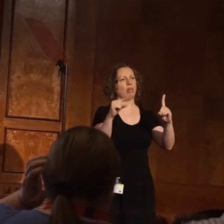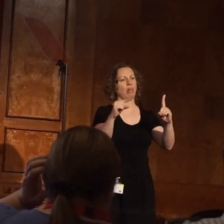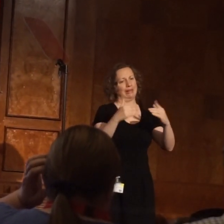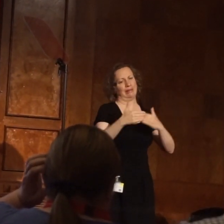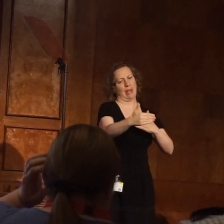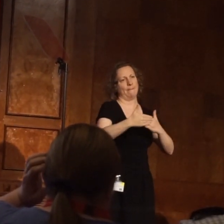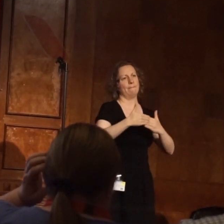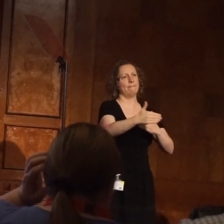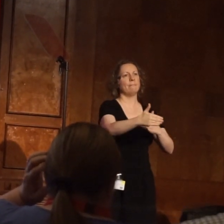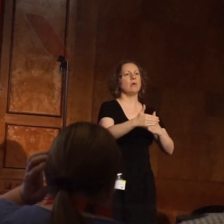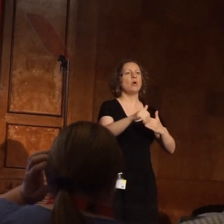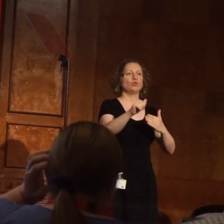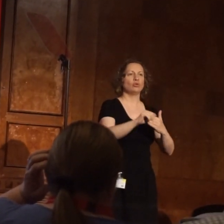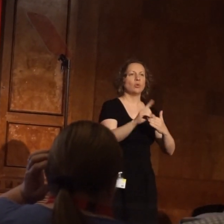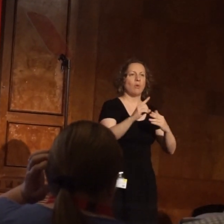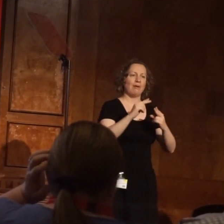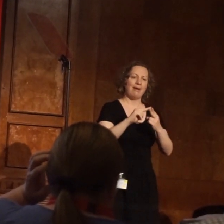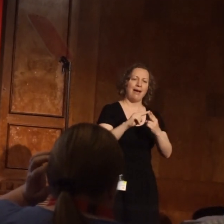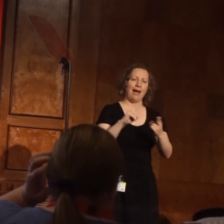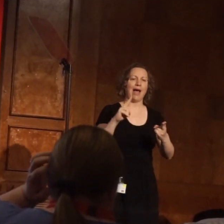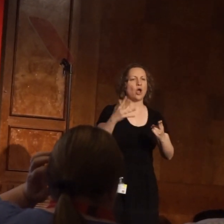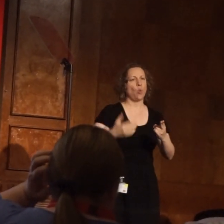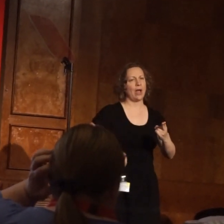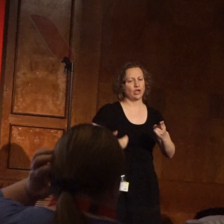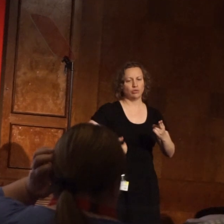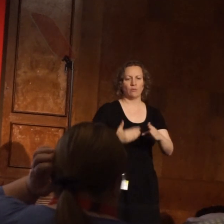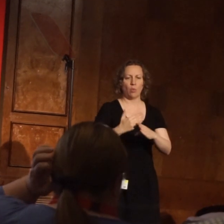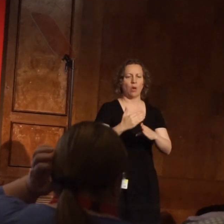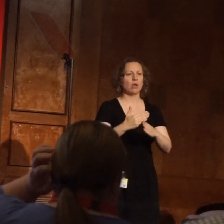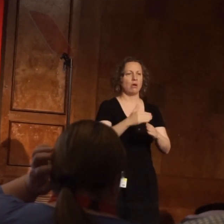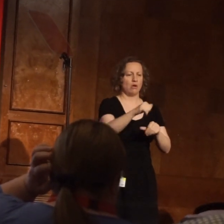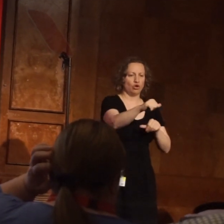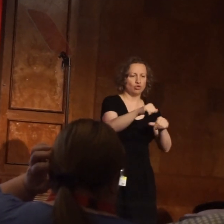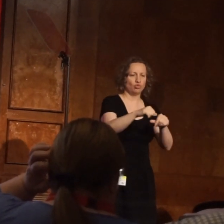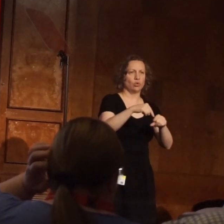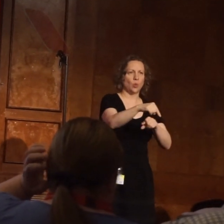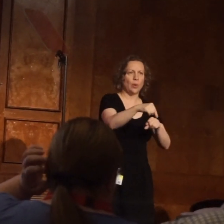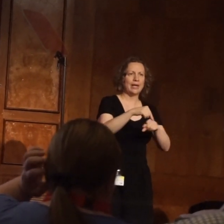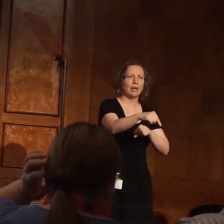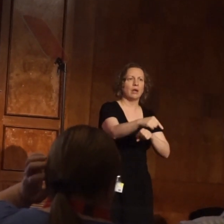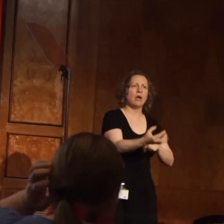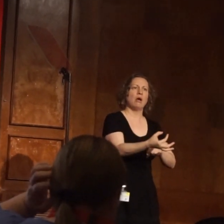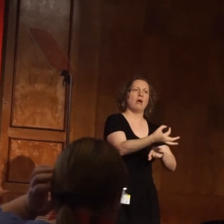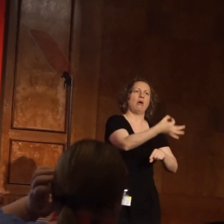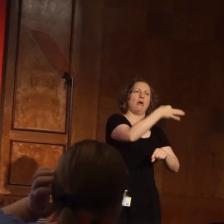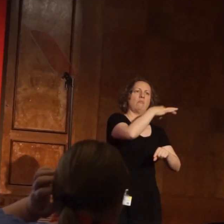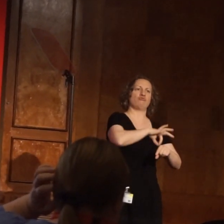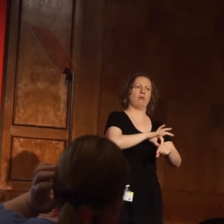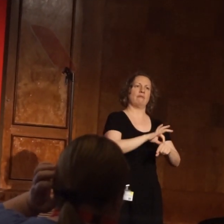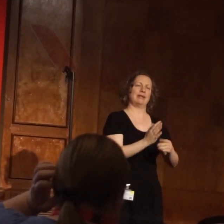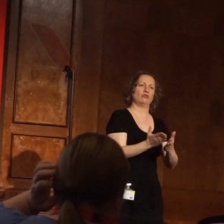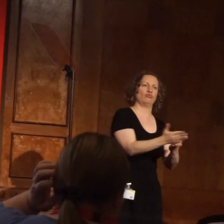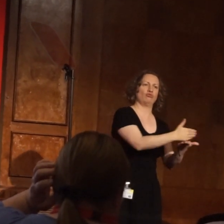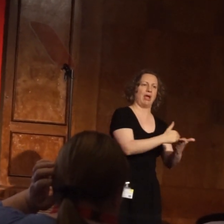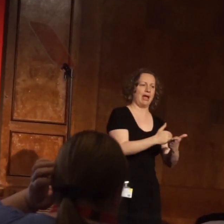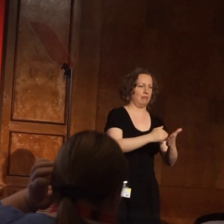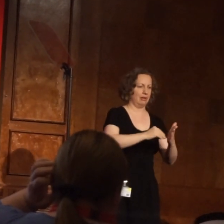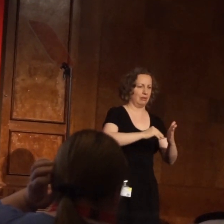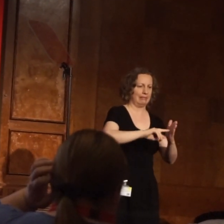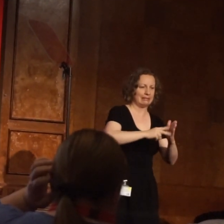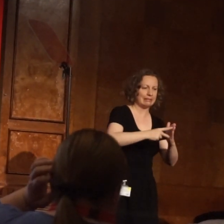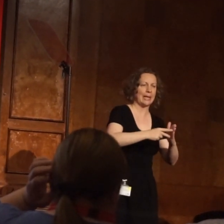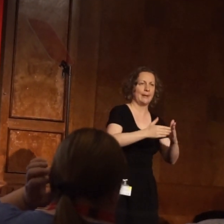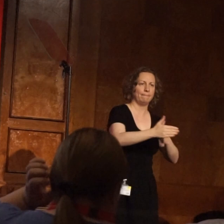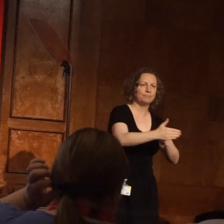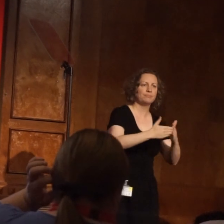cooperatives, higher wages for workers, shorter working week, and profit sharing schemes, and give control of the